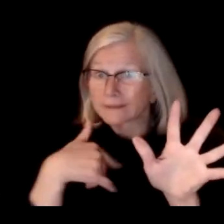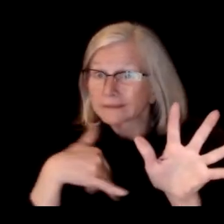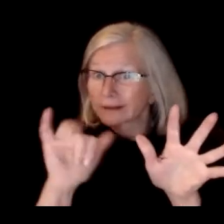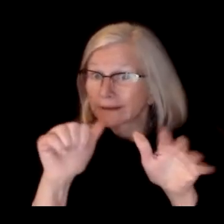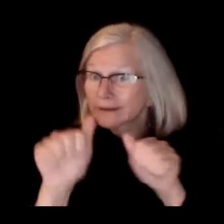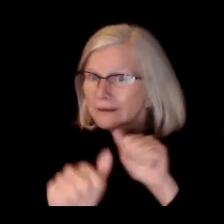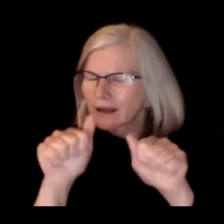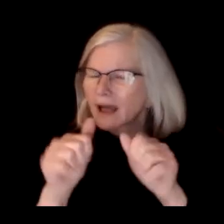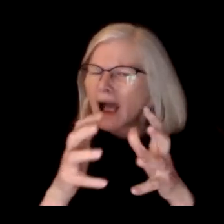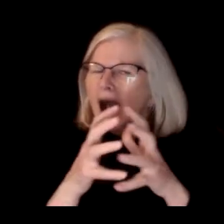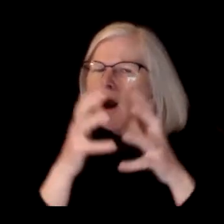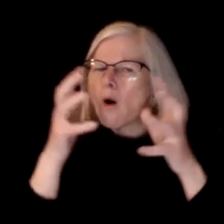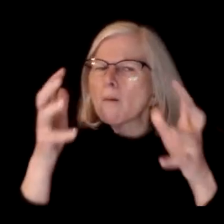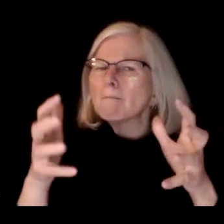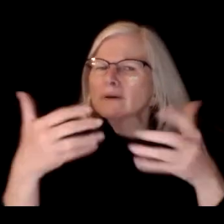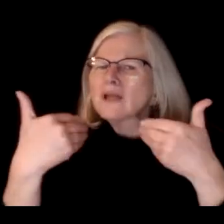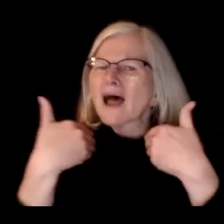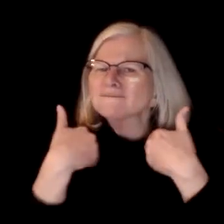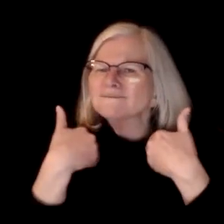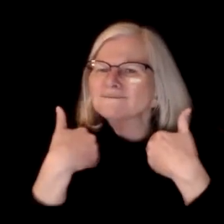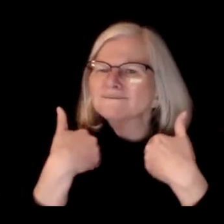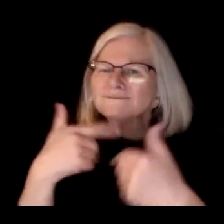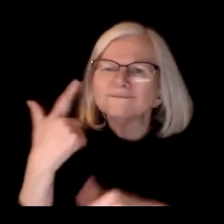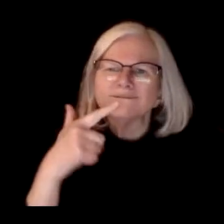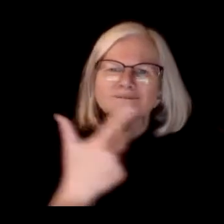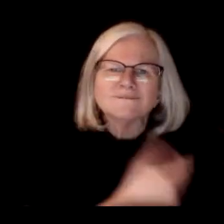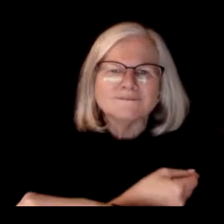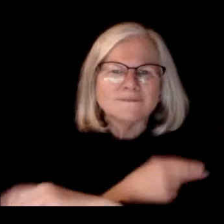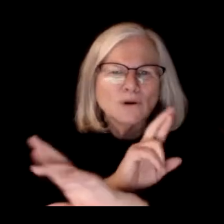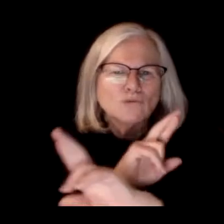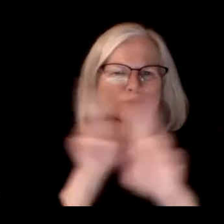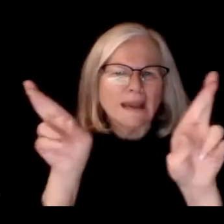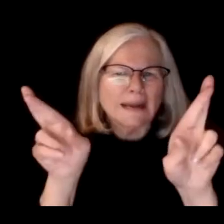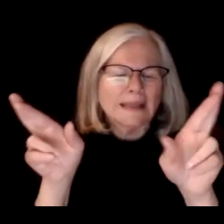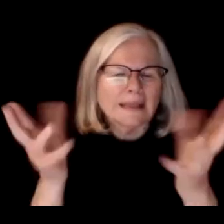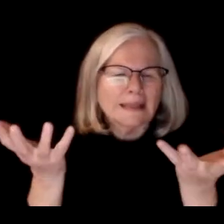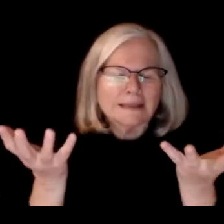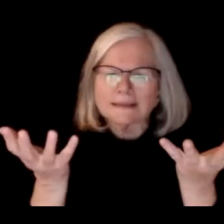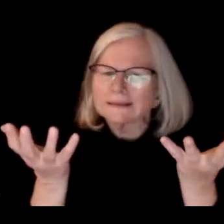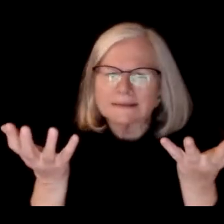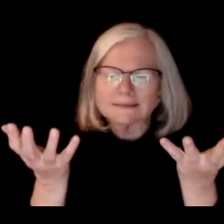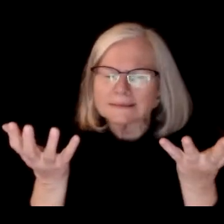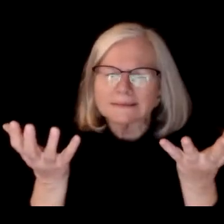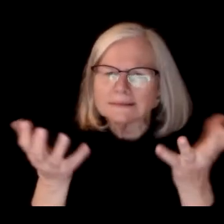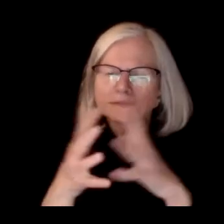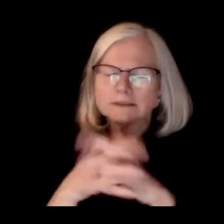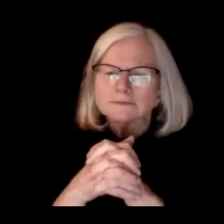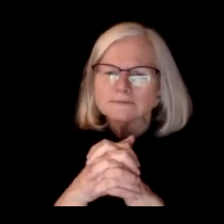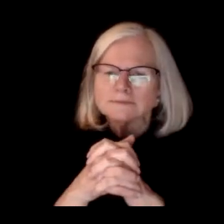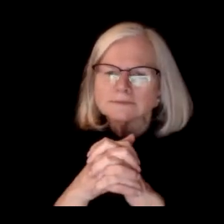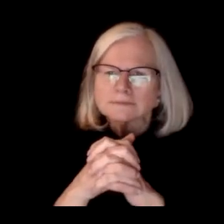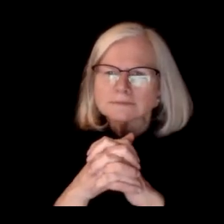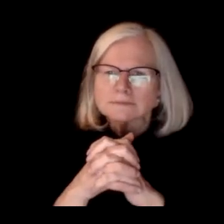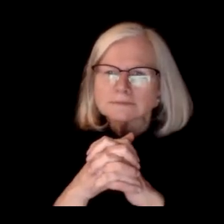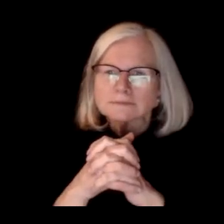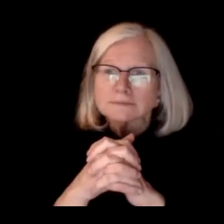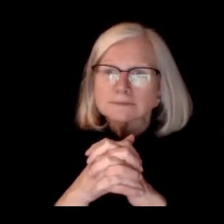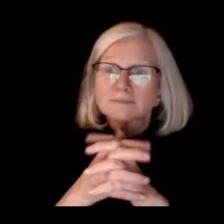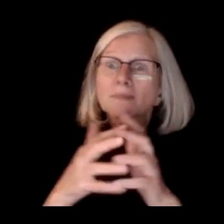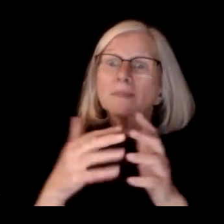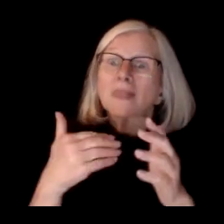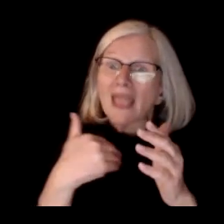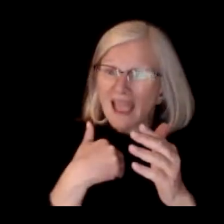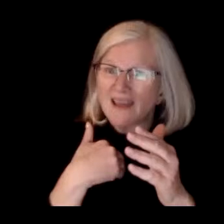vaccine that is in fact additional vaccine above and beyond the doses that have